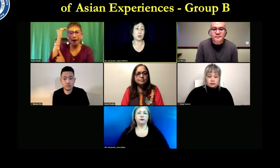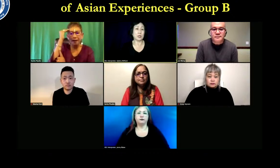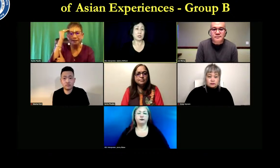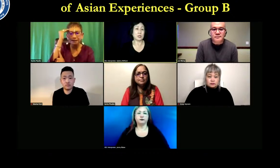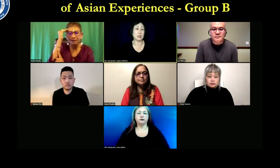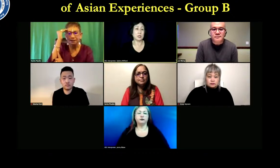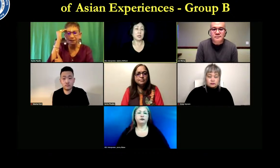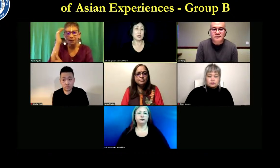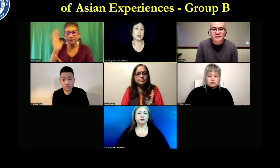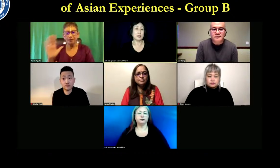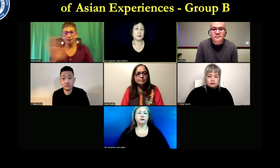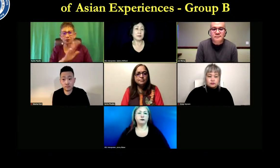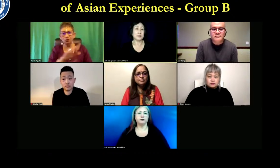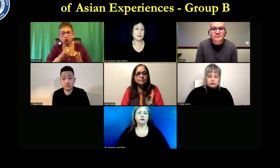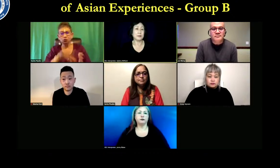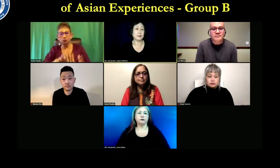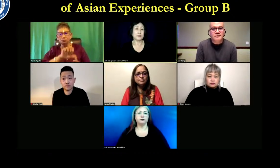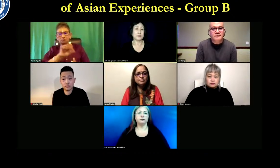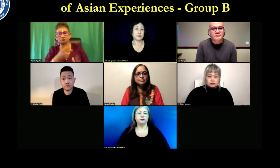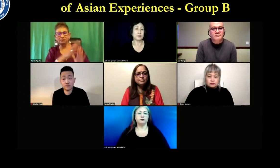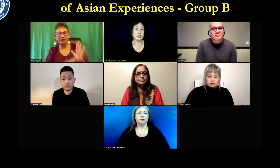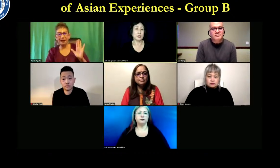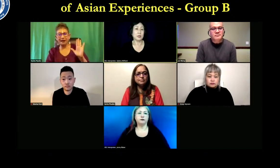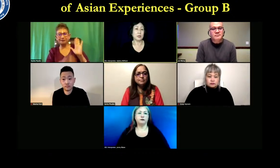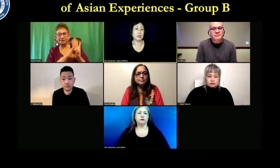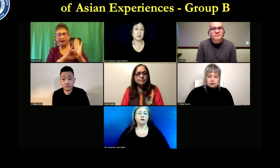raise awareness